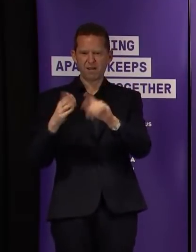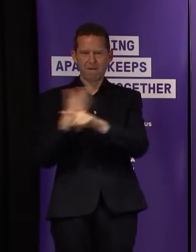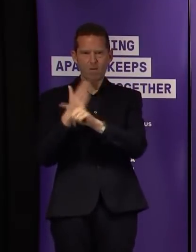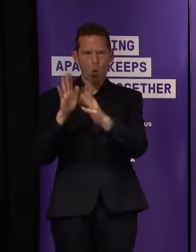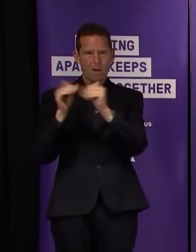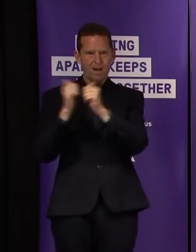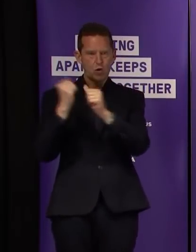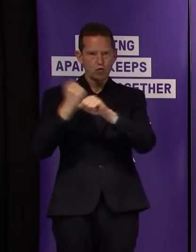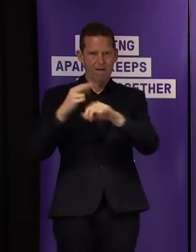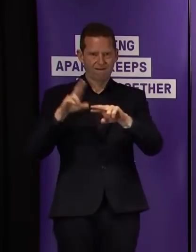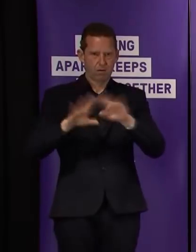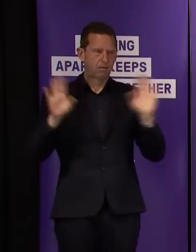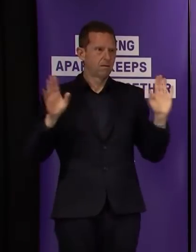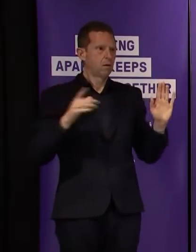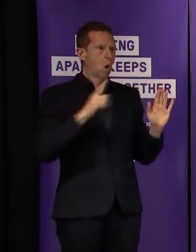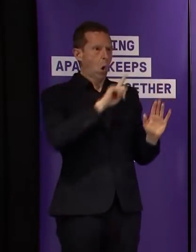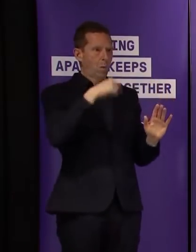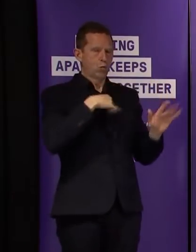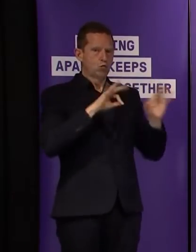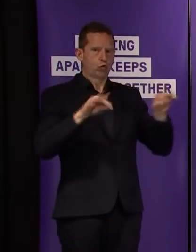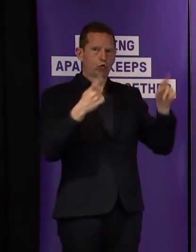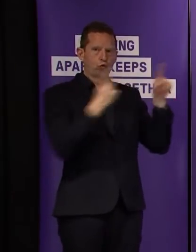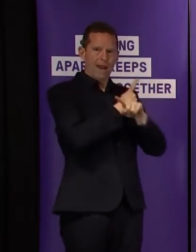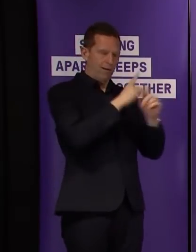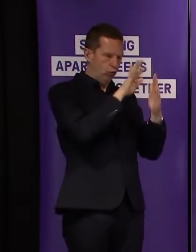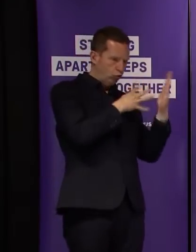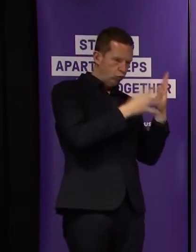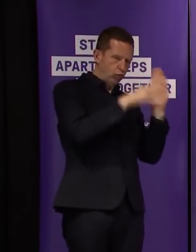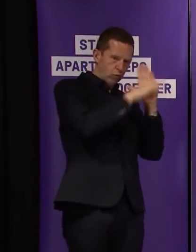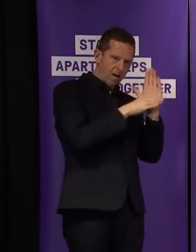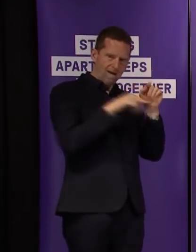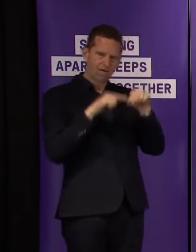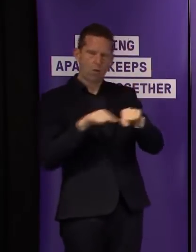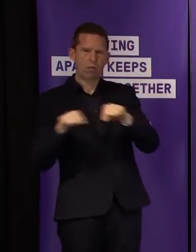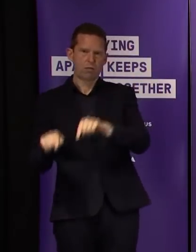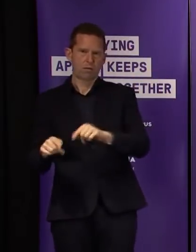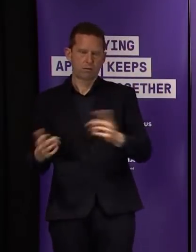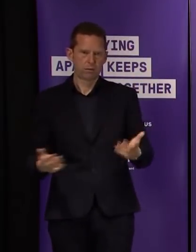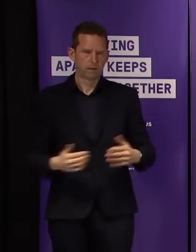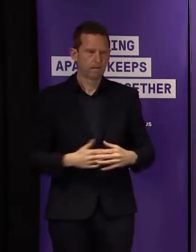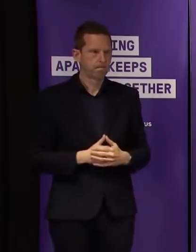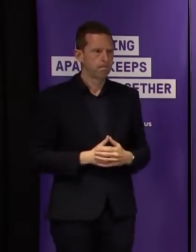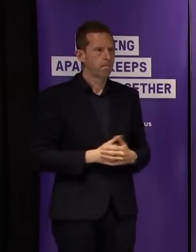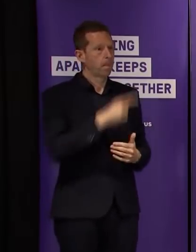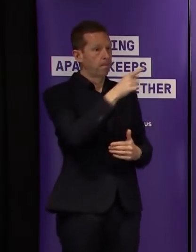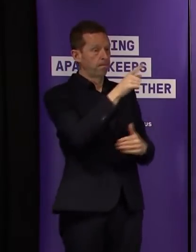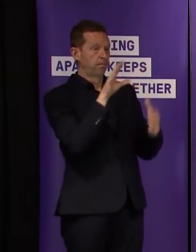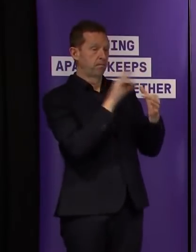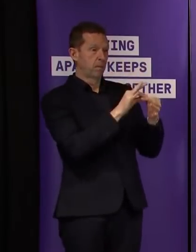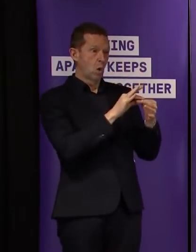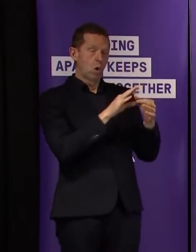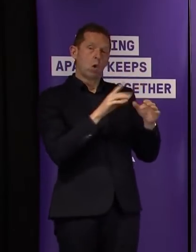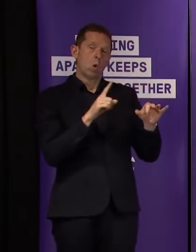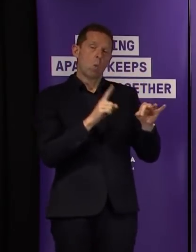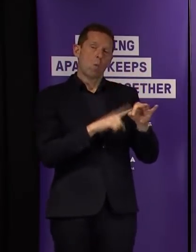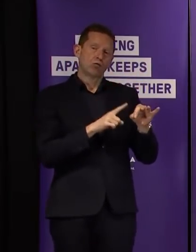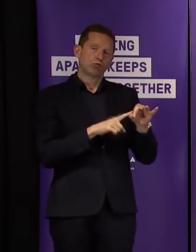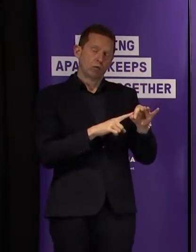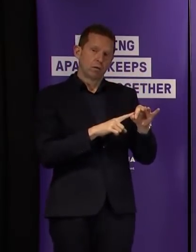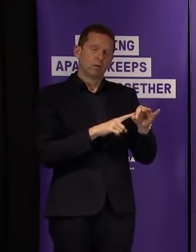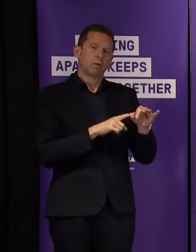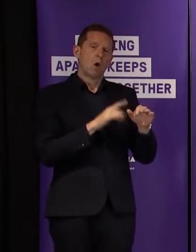So I've got no announcements to make around changing that. Just in relation to gender, which is a perfectly legitimate question,